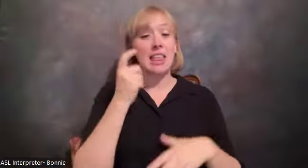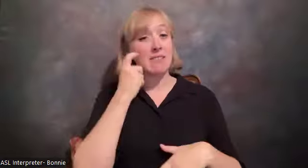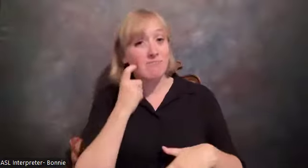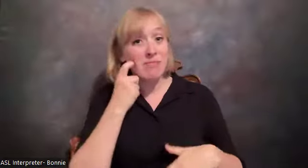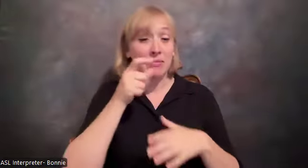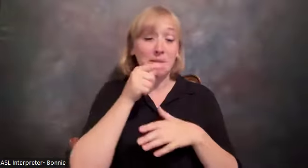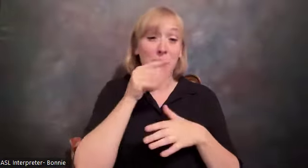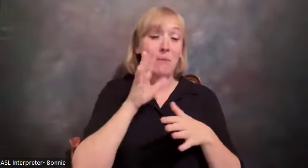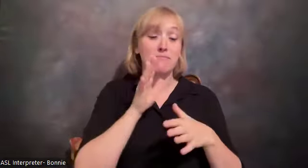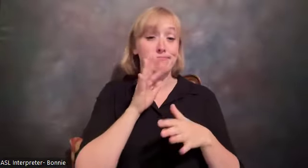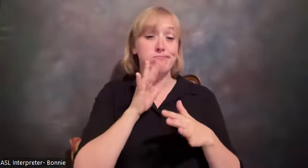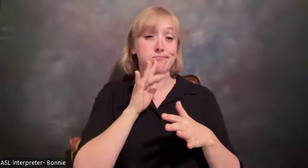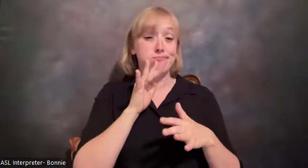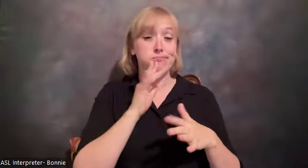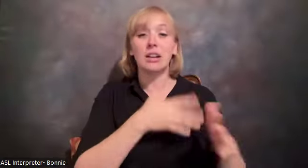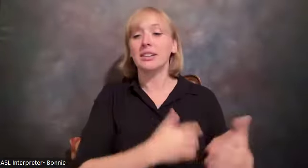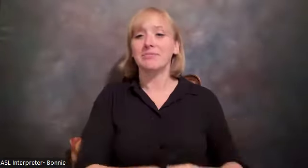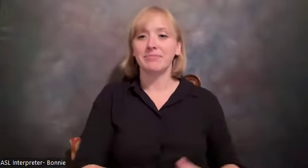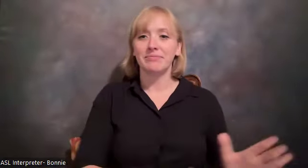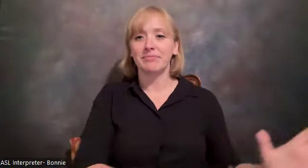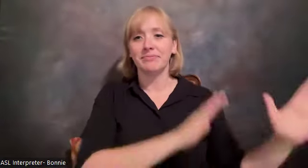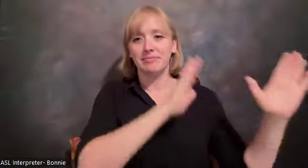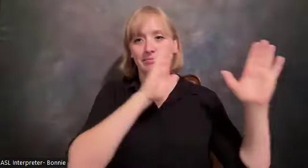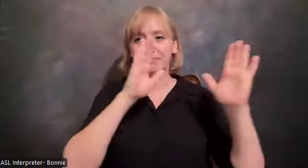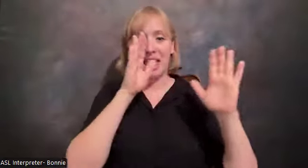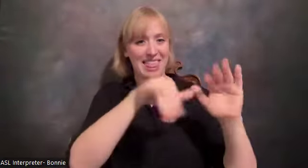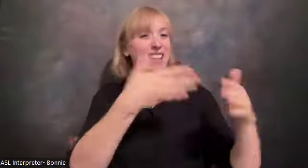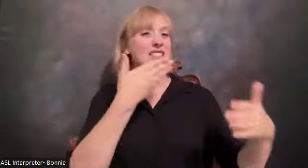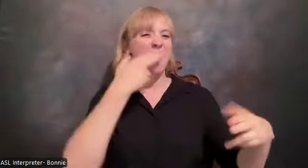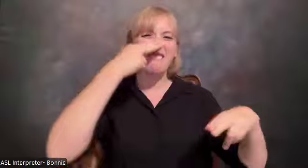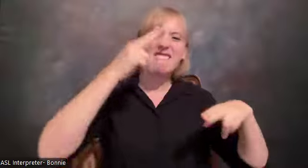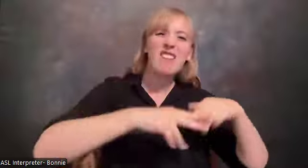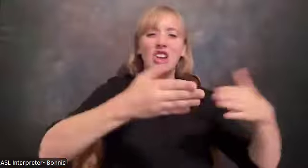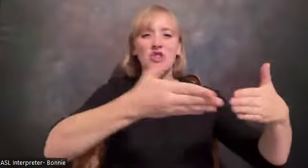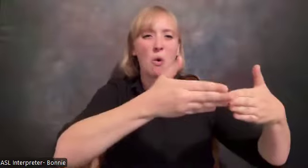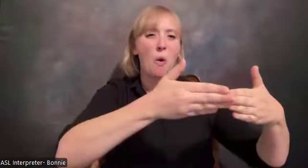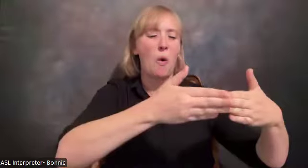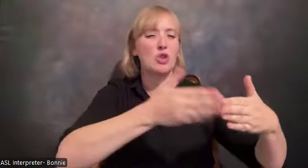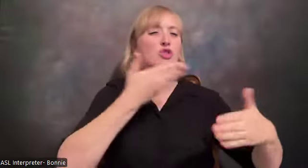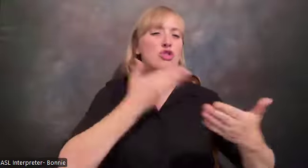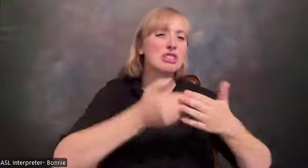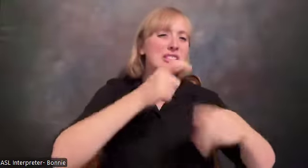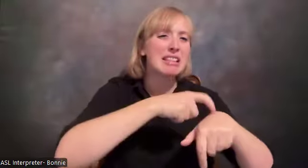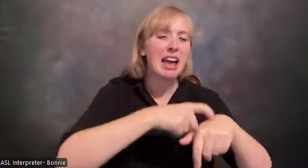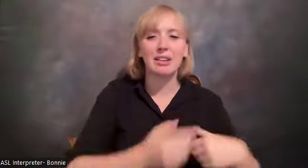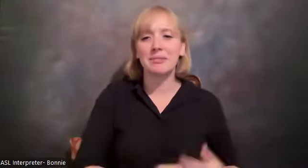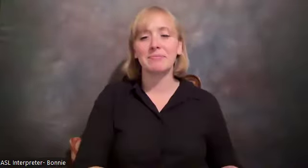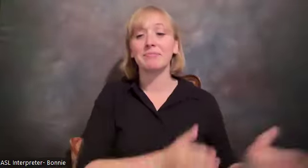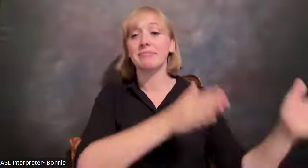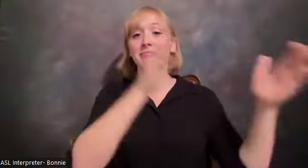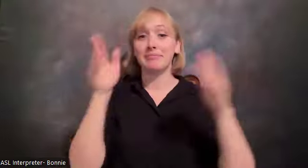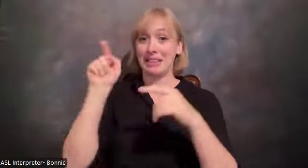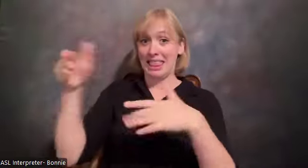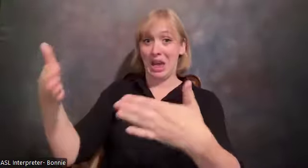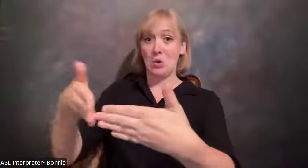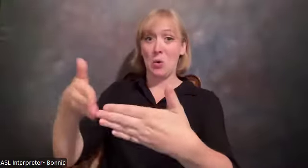faster, talk, right? But this is the good time corner. They are having a good time, right? Over in that corner,